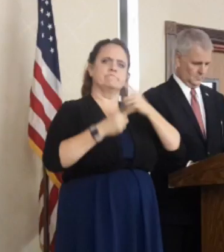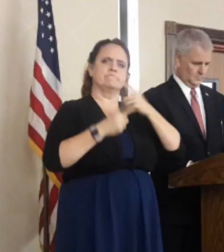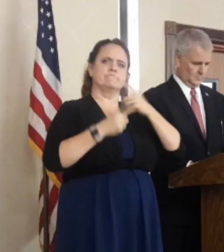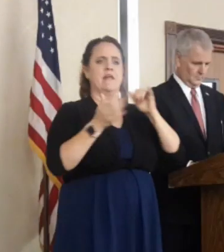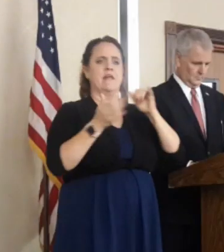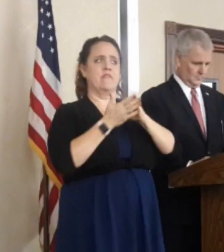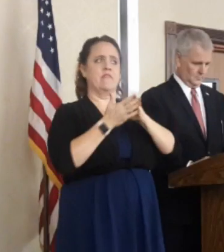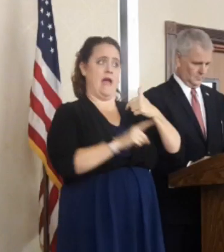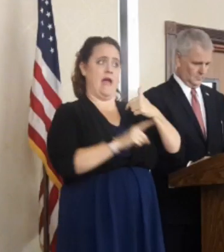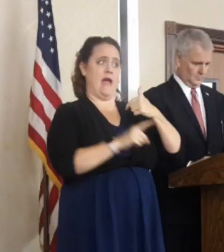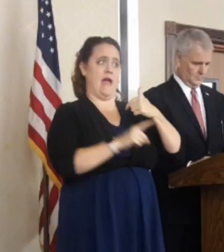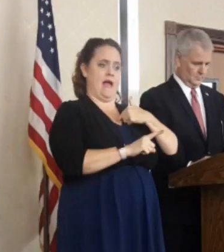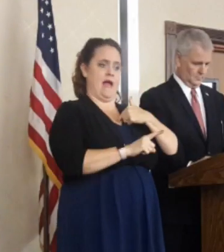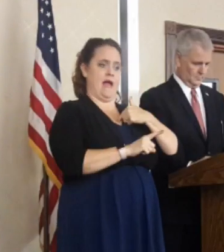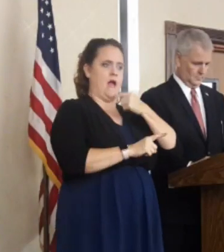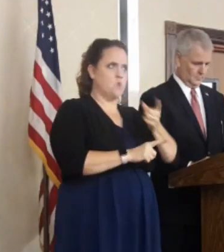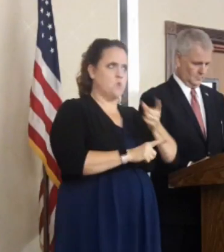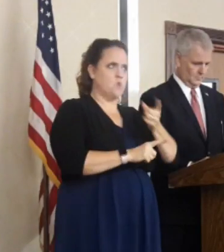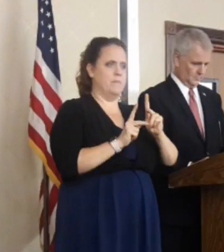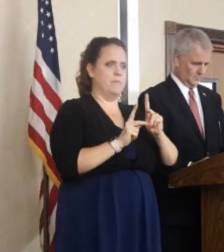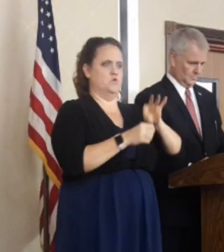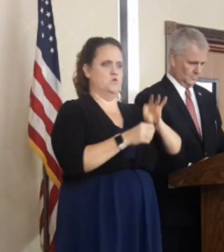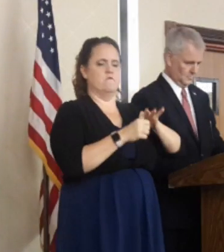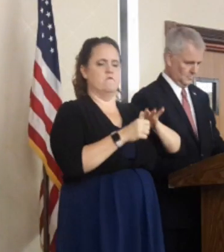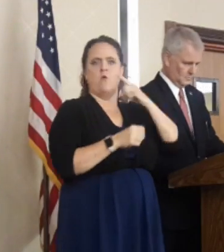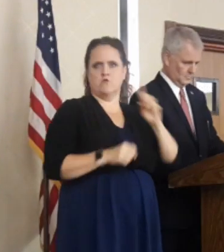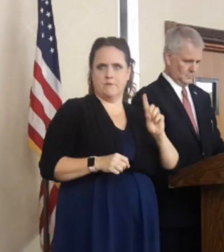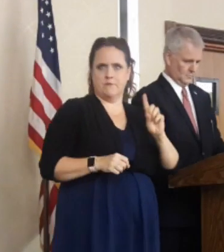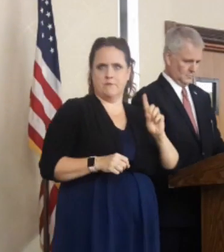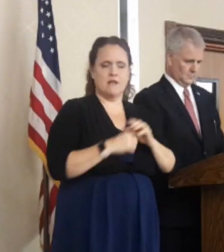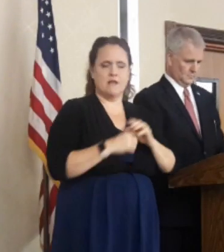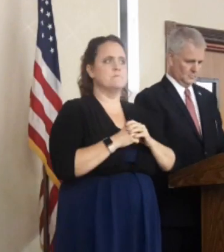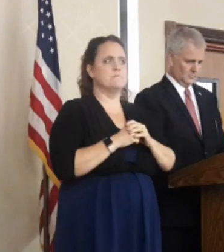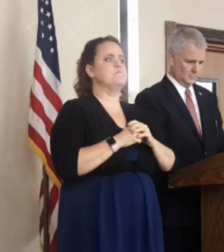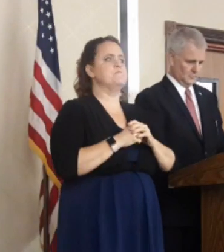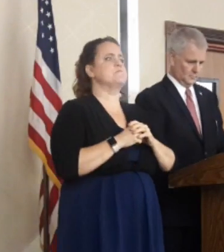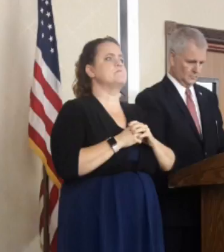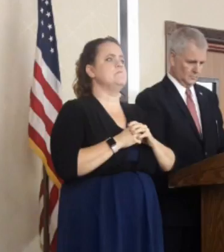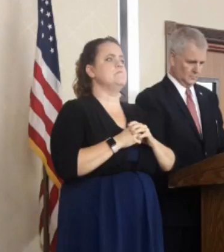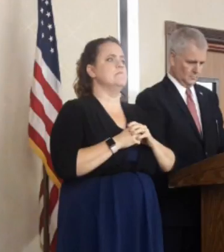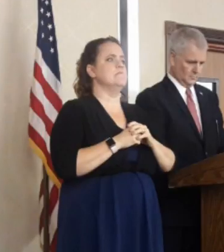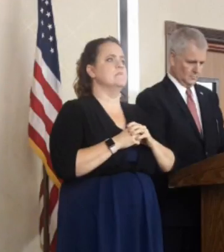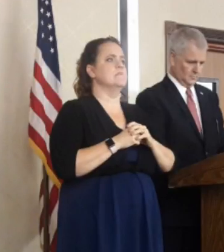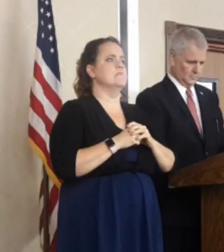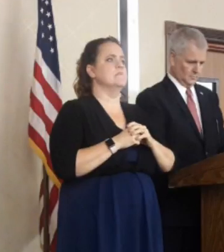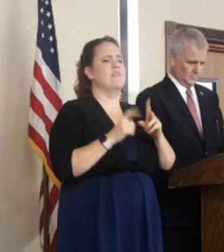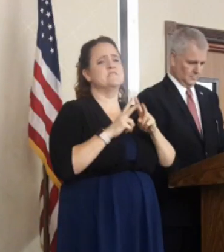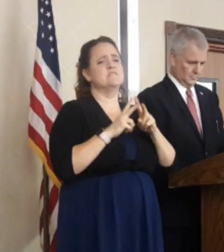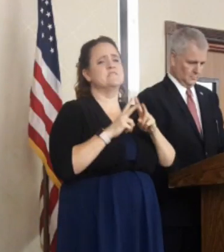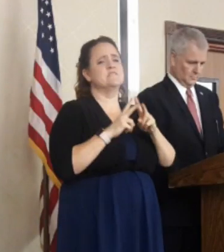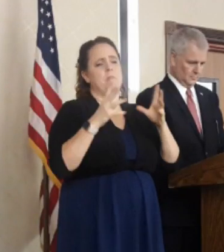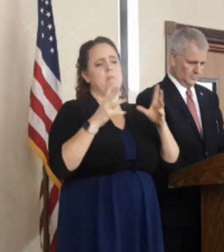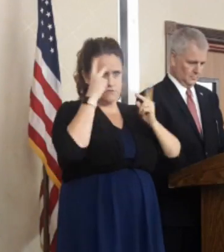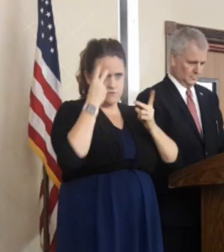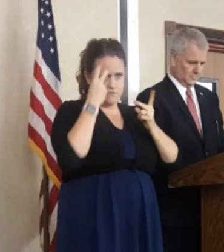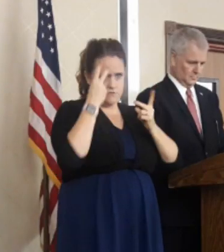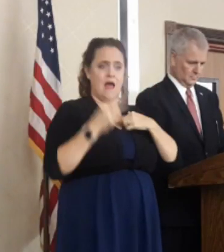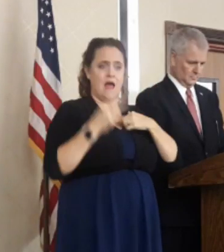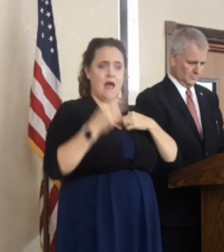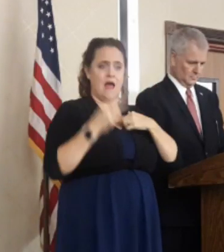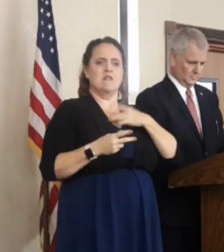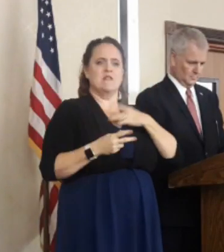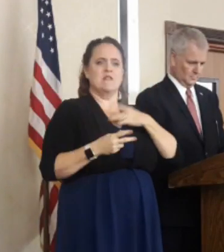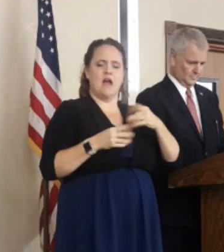to vote for Democrats. And it's very much a misunderstanding, and I'd like to go ahead and provide some